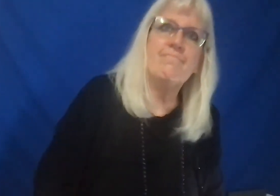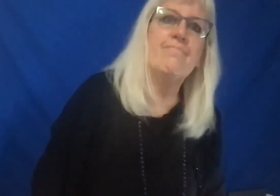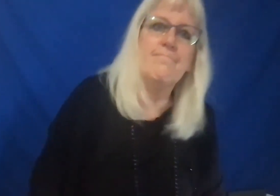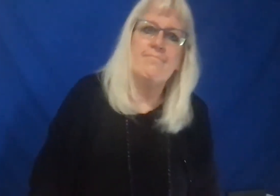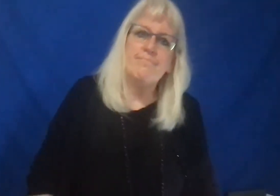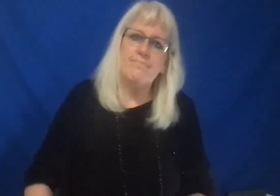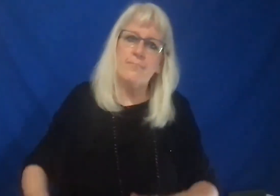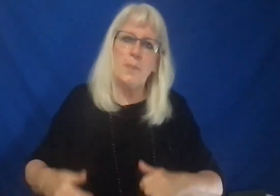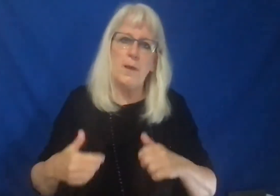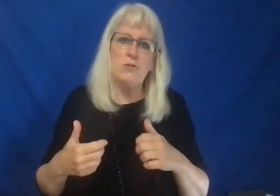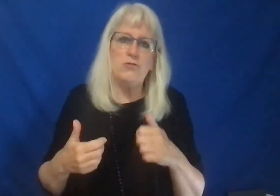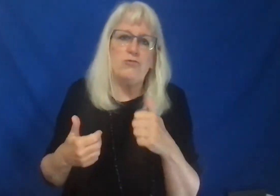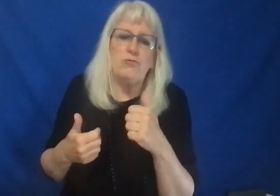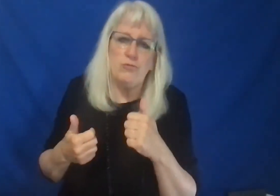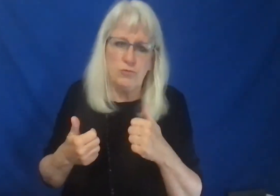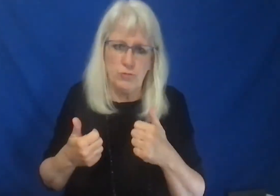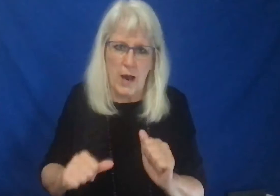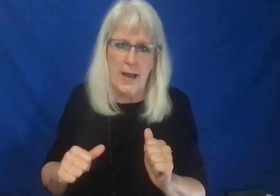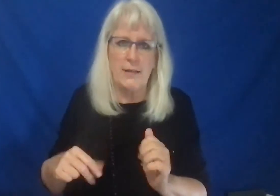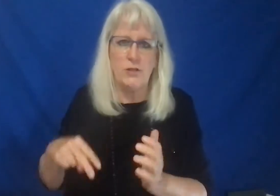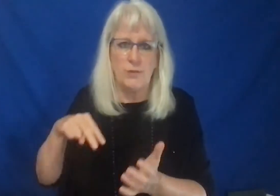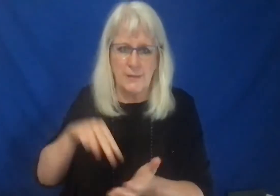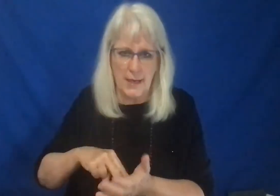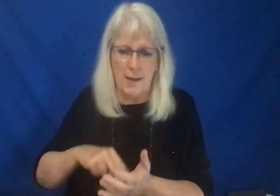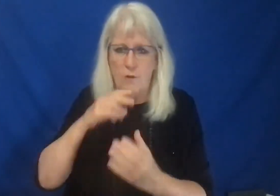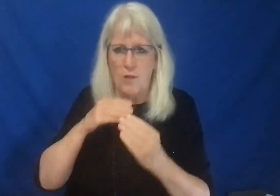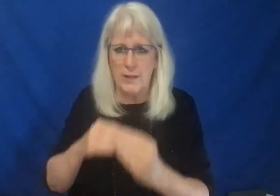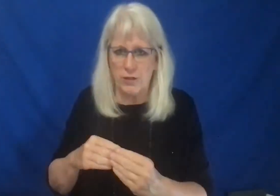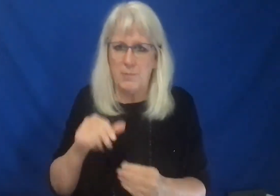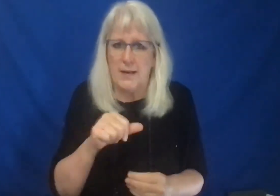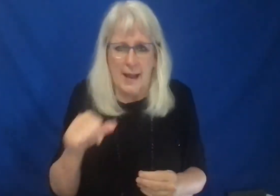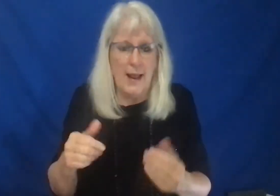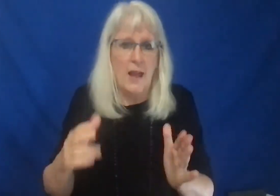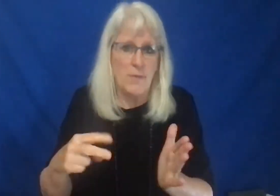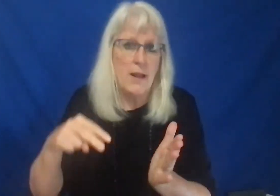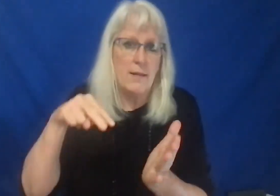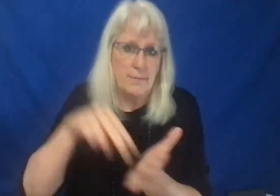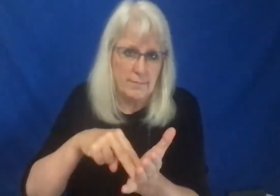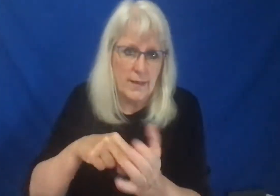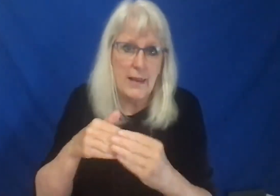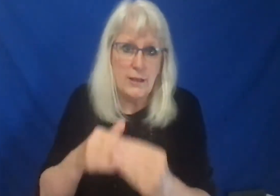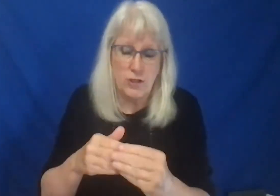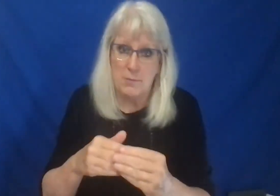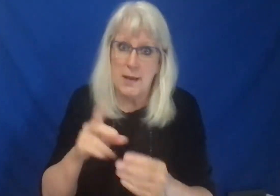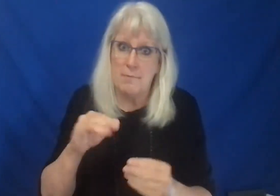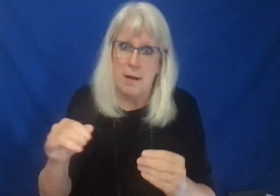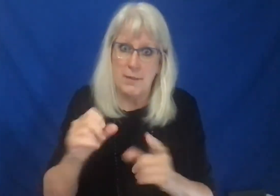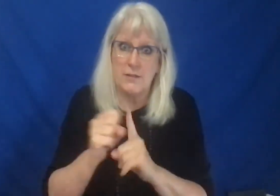in different ways in AA and in my relationship allowed me to take a leadership stand in a very tense public situation. I was